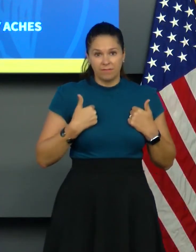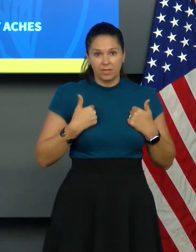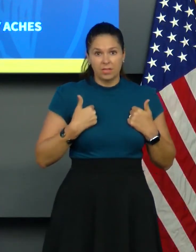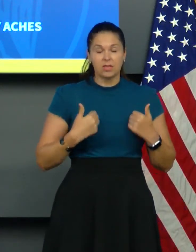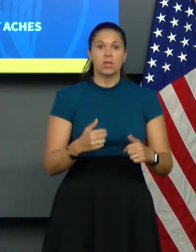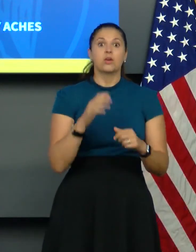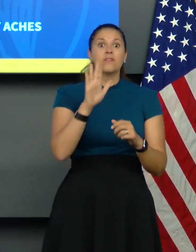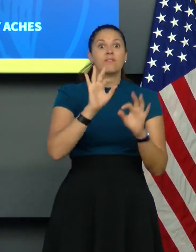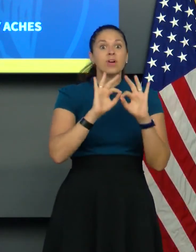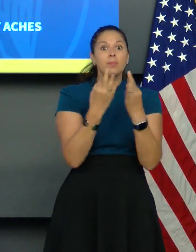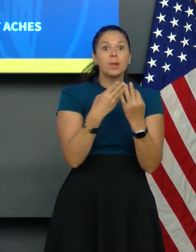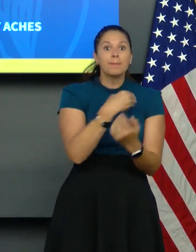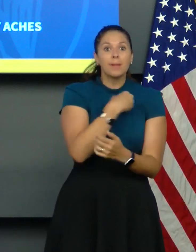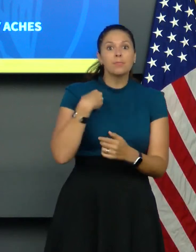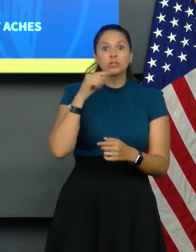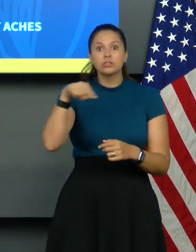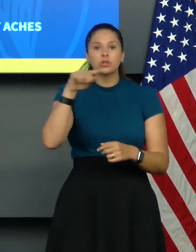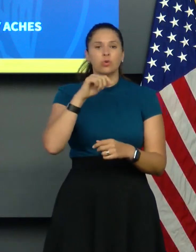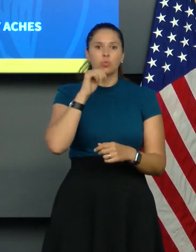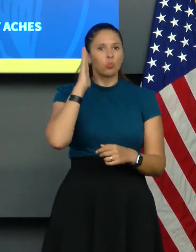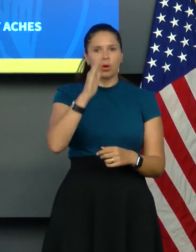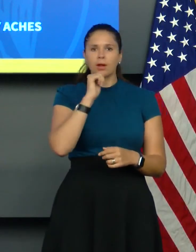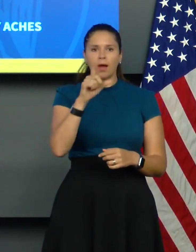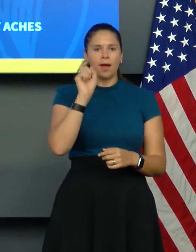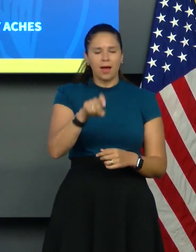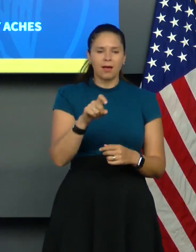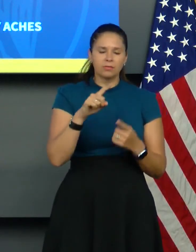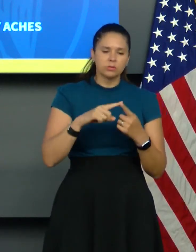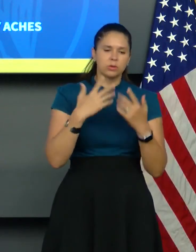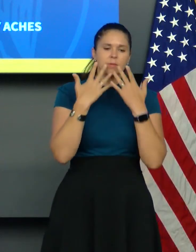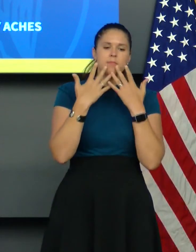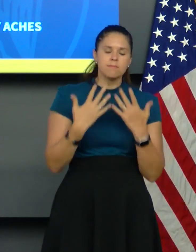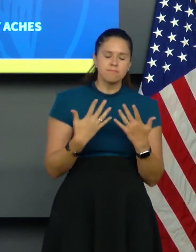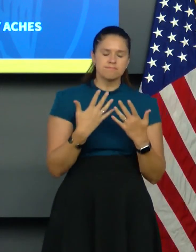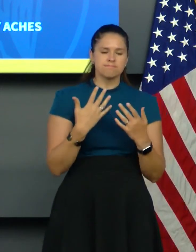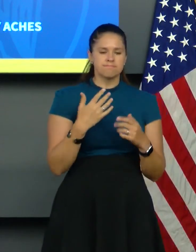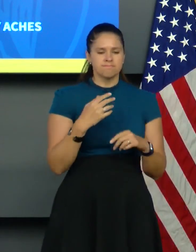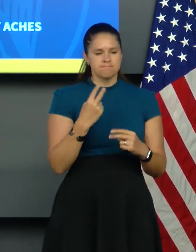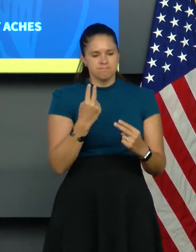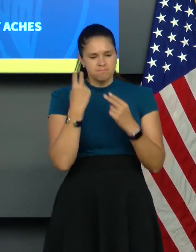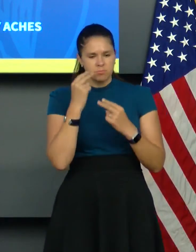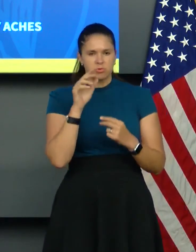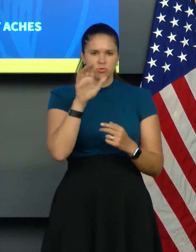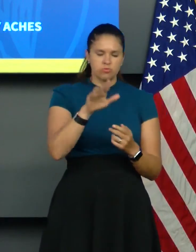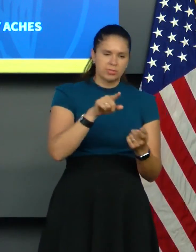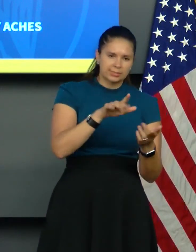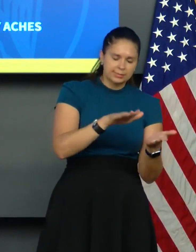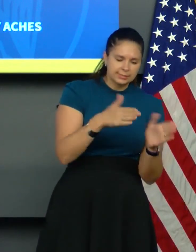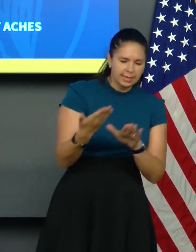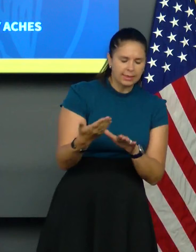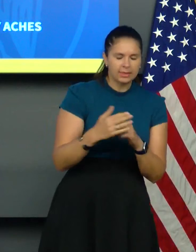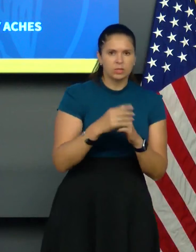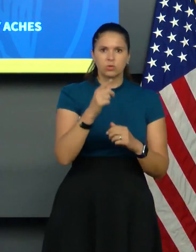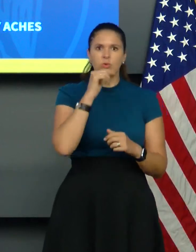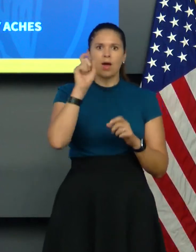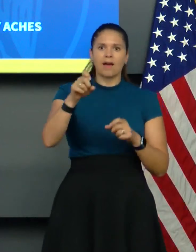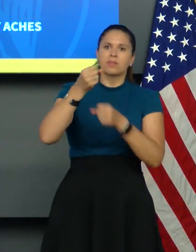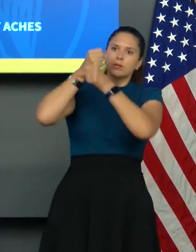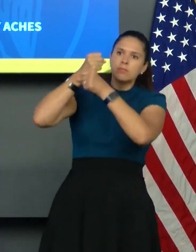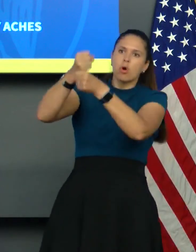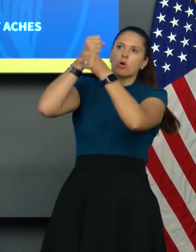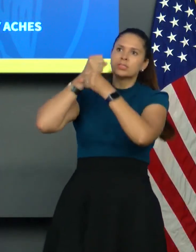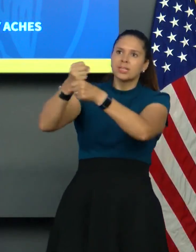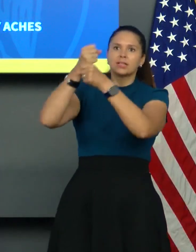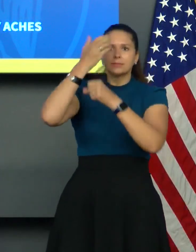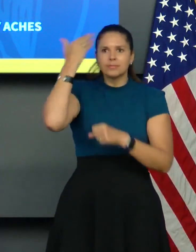And your family members don't have to mourn your death. And you don't have to go out and protest for your kids not to have to